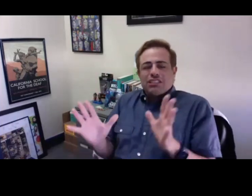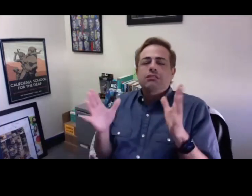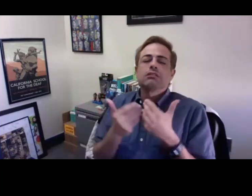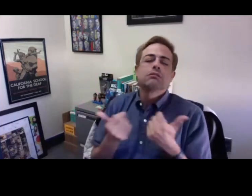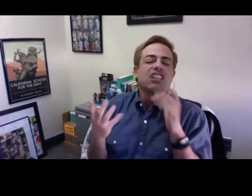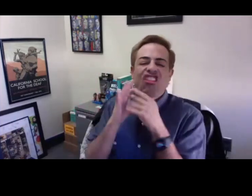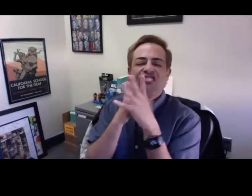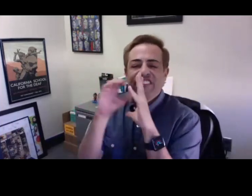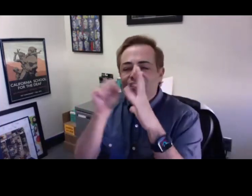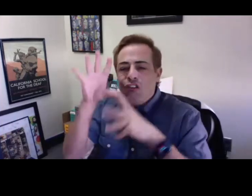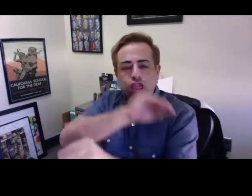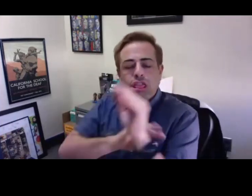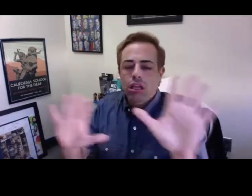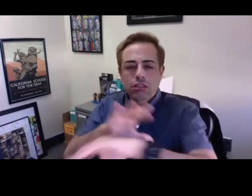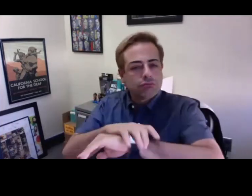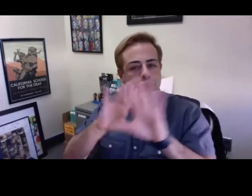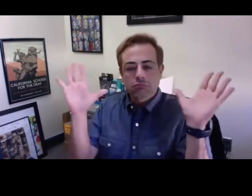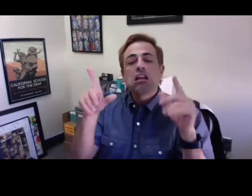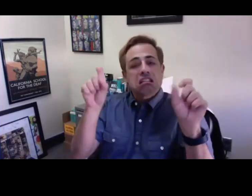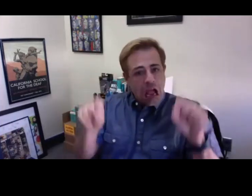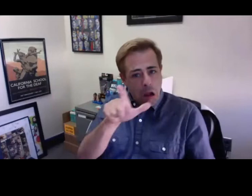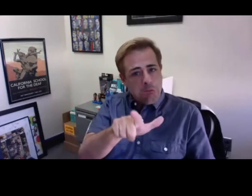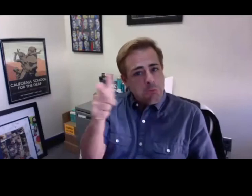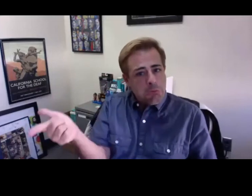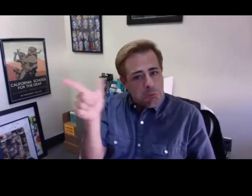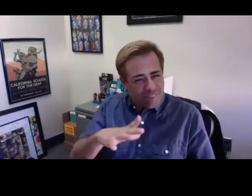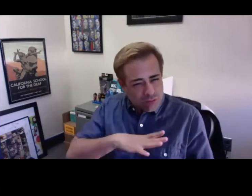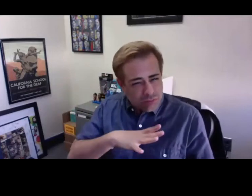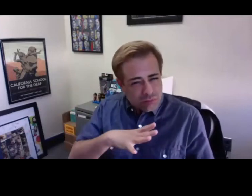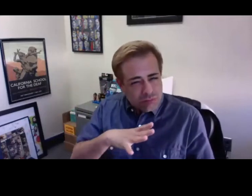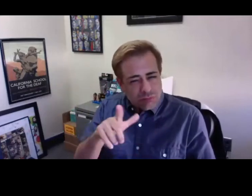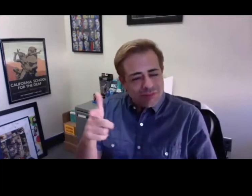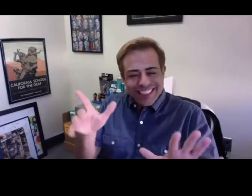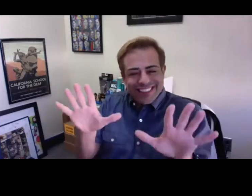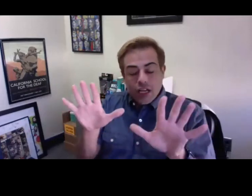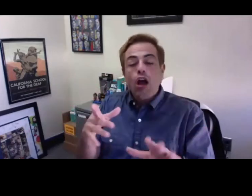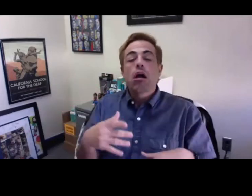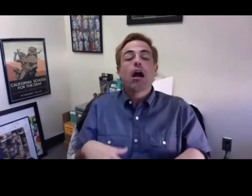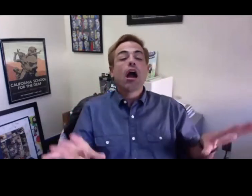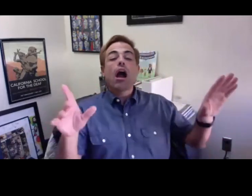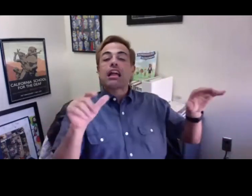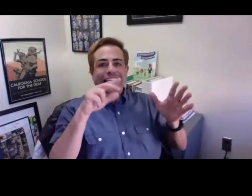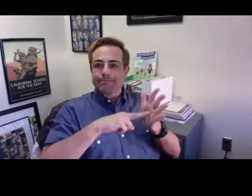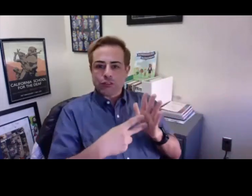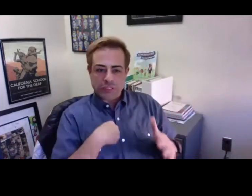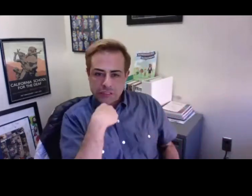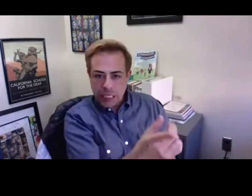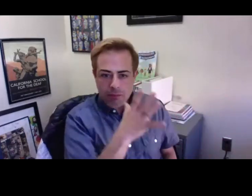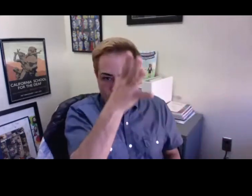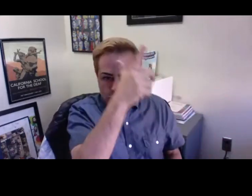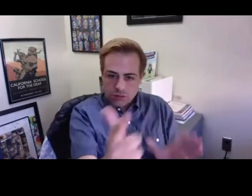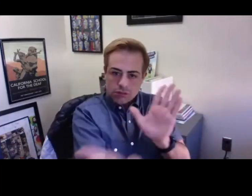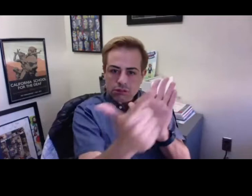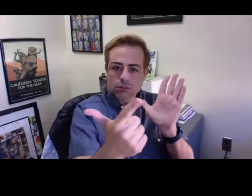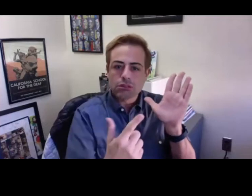provides services to students. Don't do this, SimCom. You can take turns, that's fine,